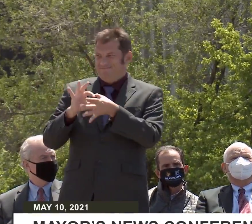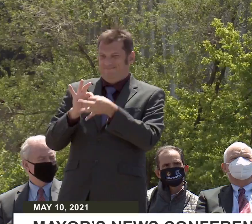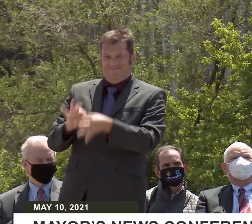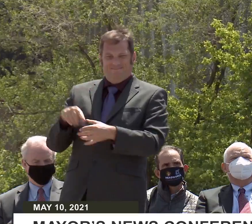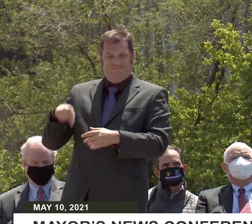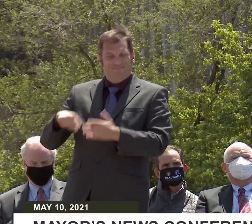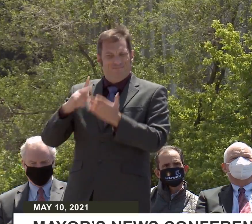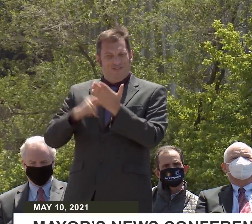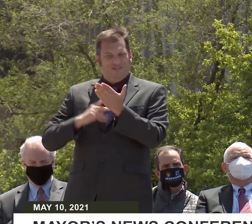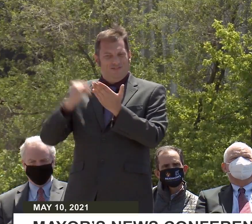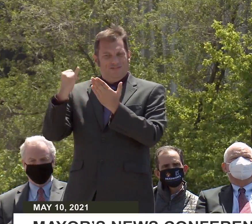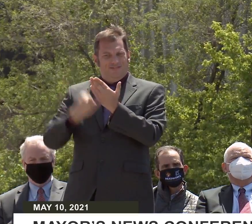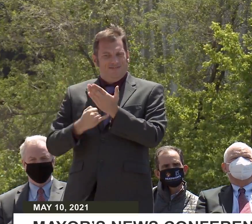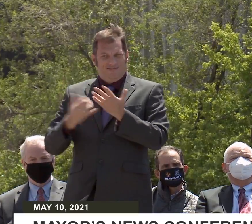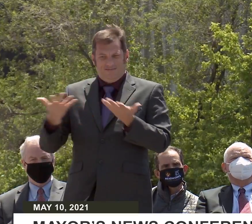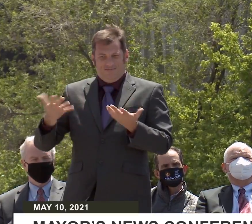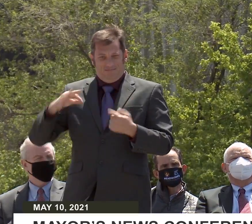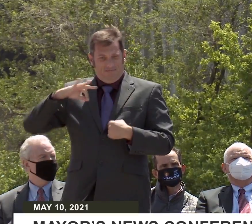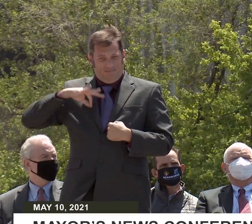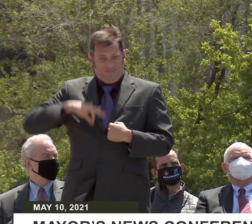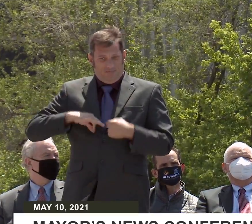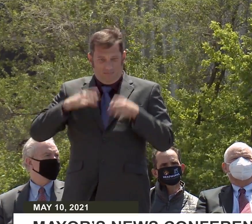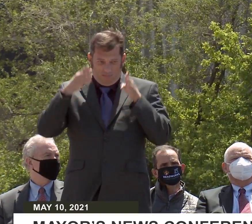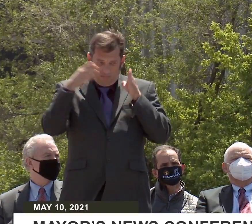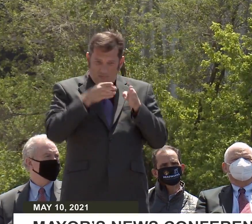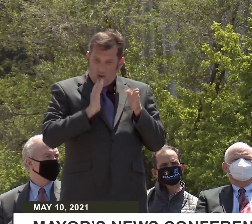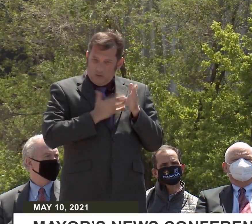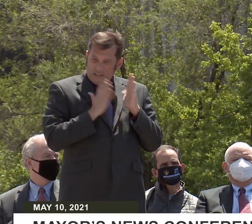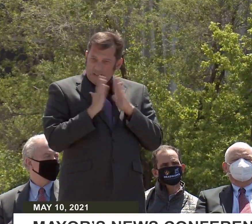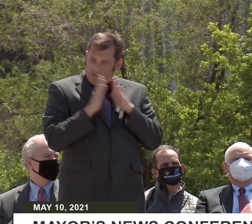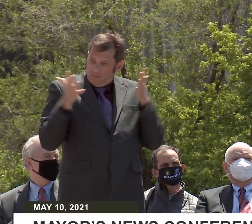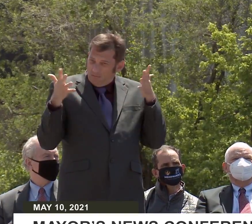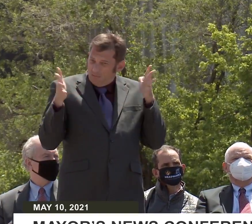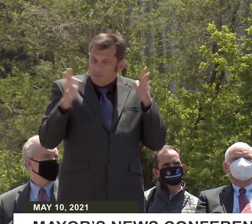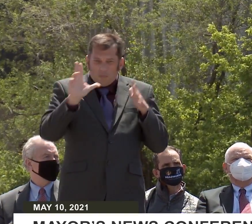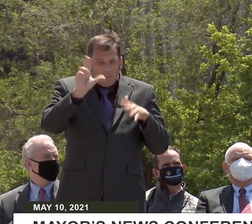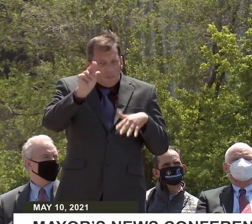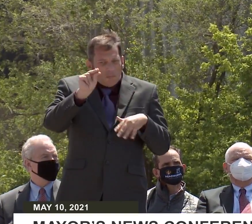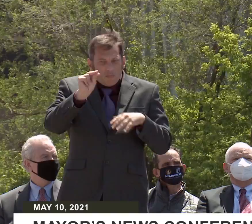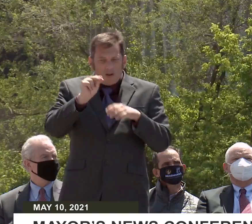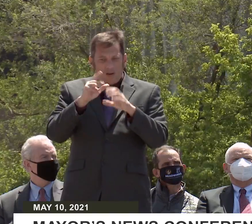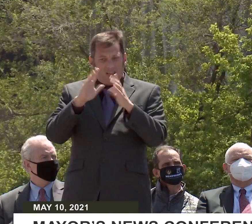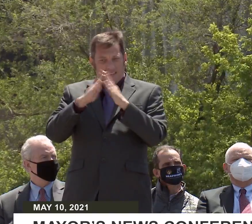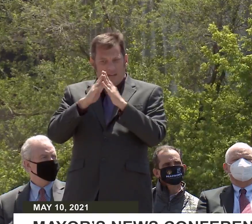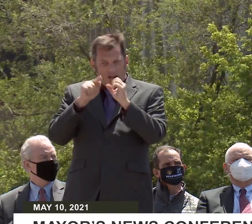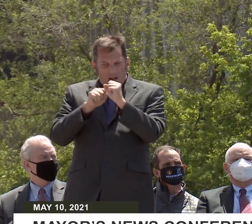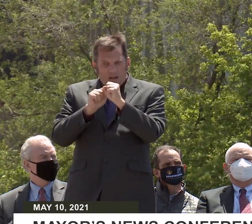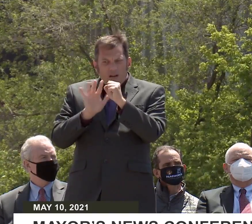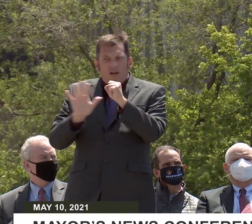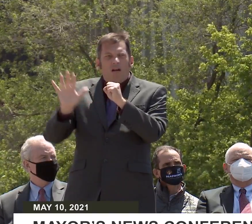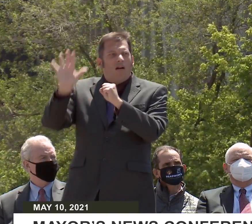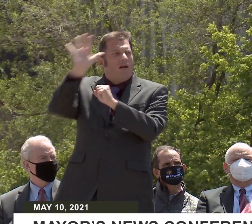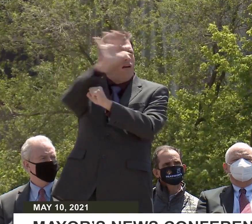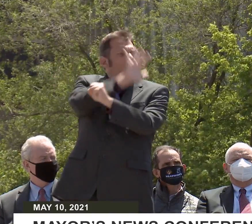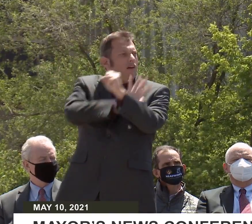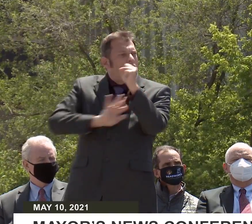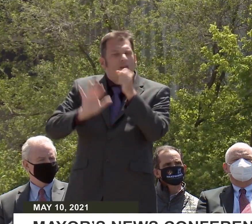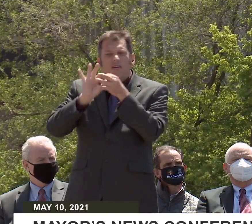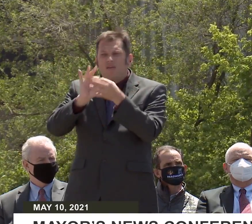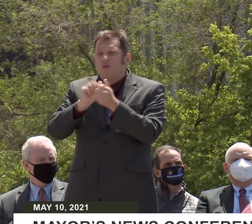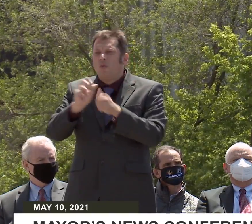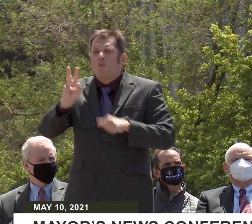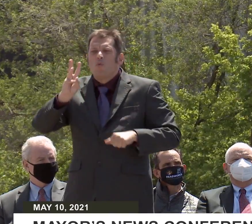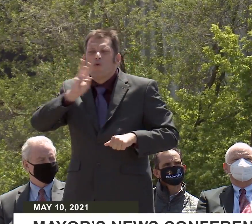just our great city, but our partners in the region and, of course, our waterways. I also want to take a moment today to thank all of our partners for being